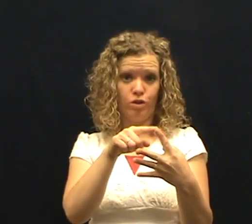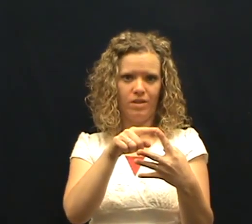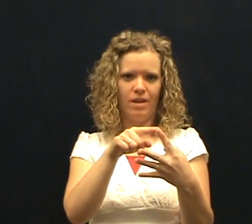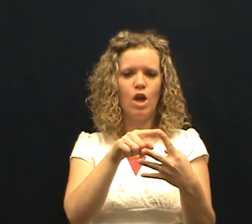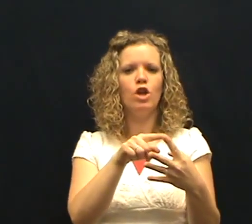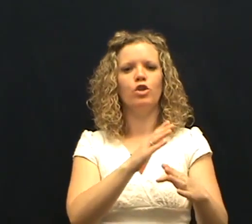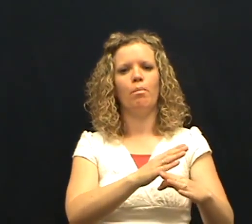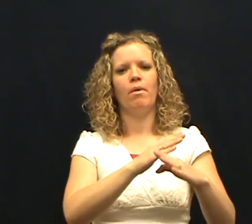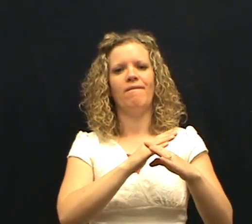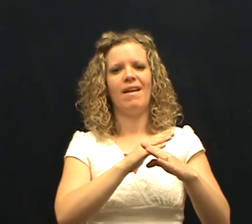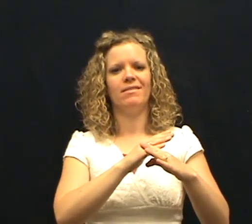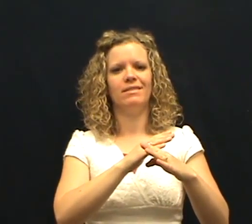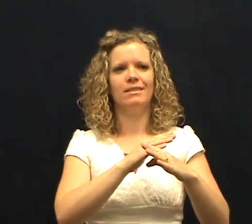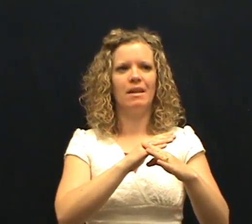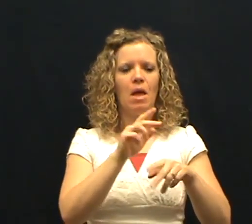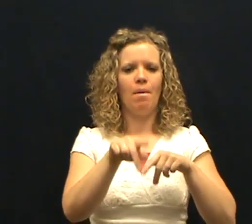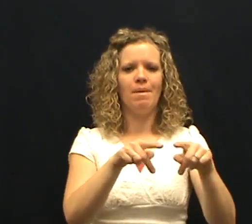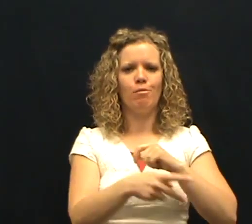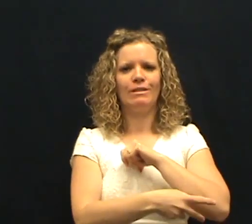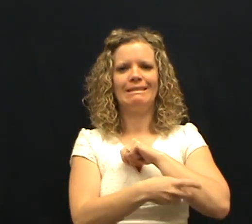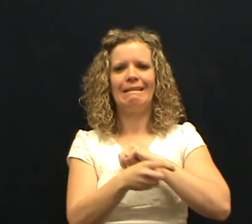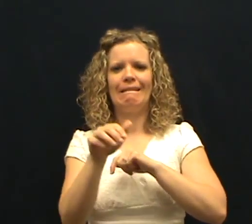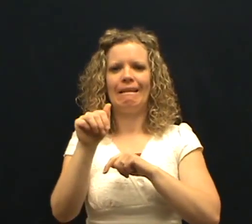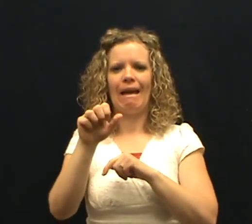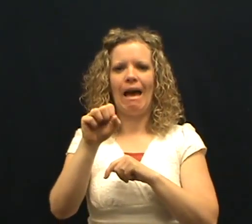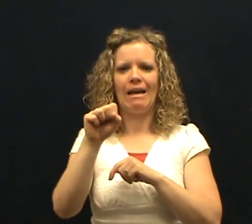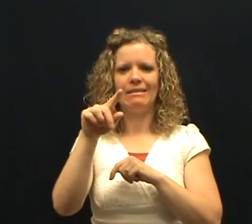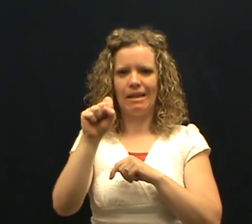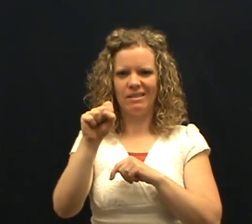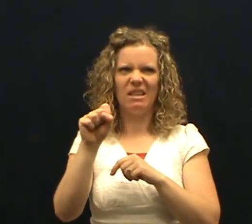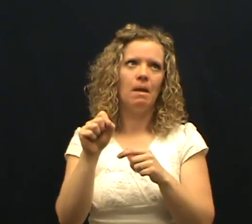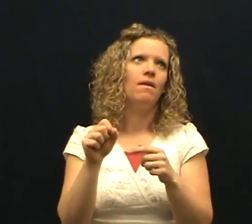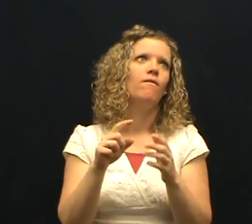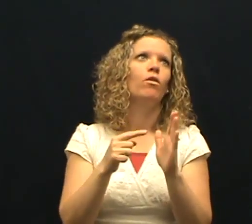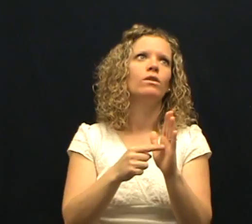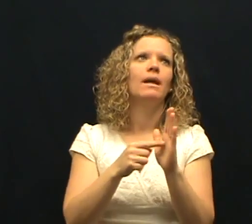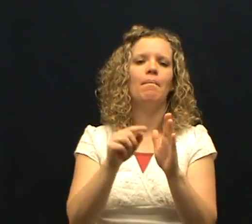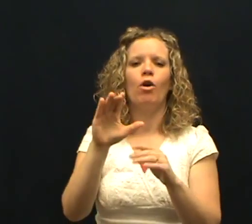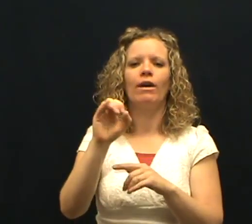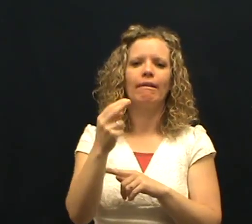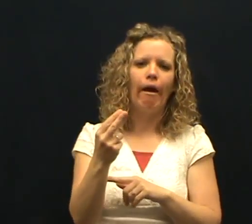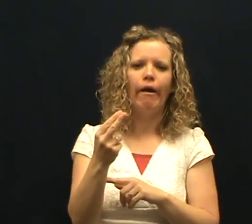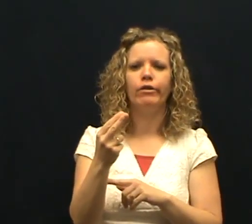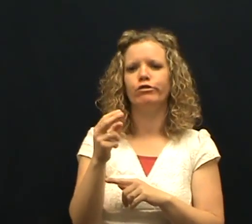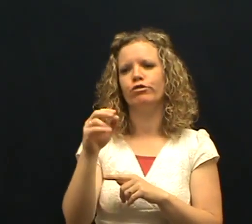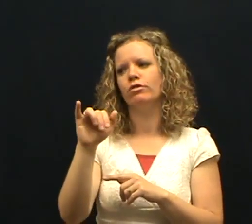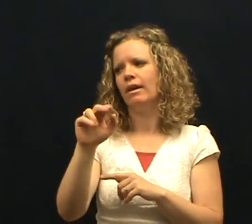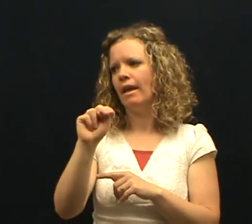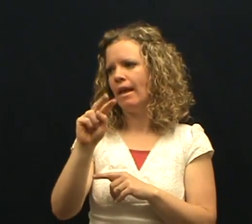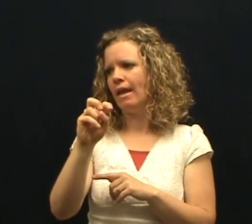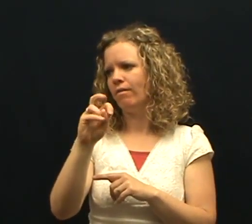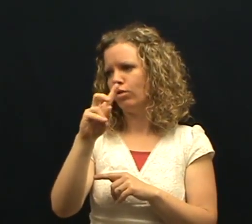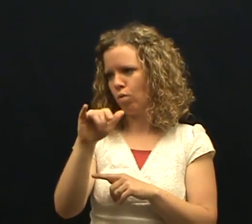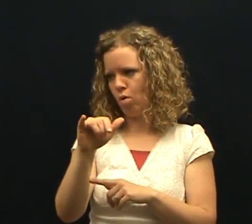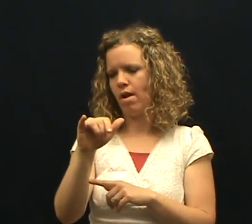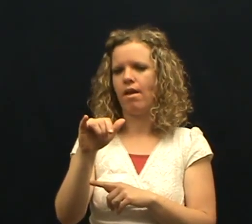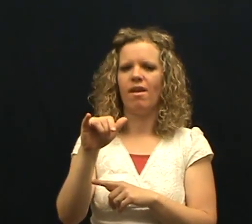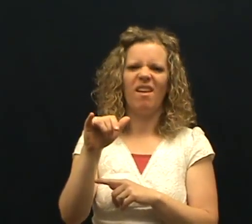of assets. That includes cash and the inventory that we sell and use to make things that we sell. Number